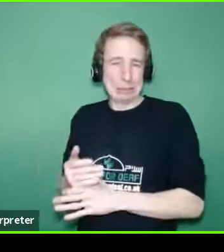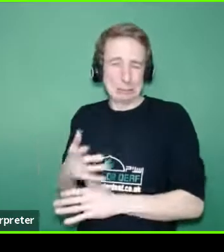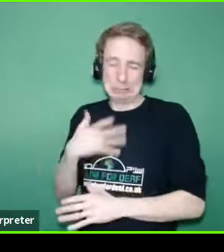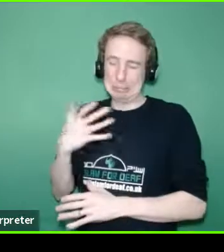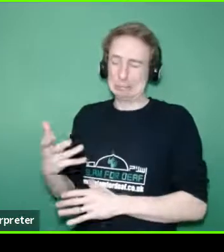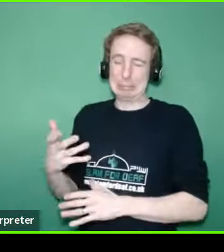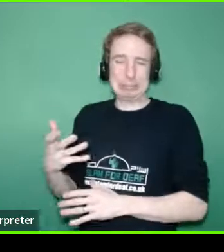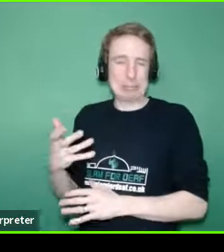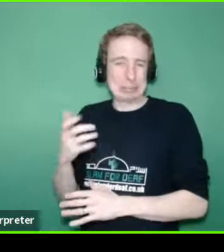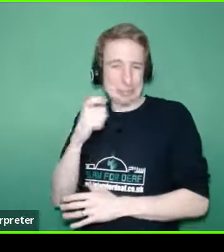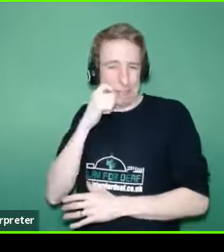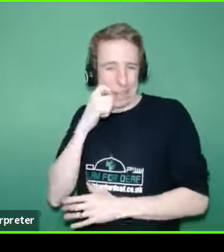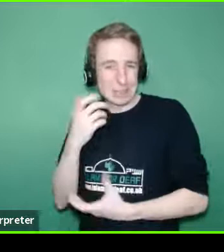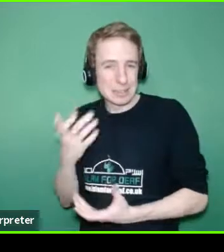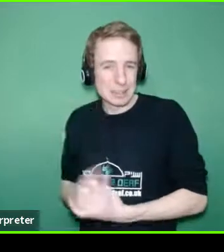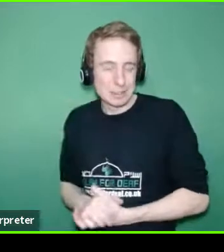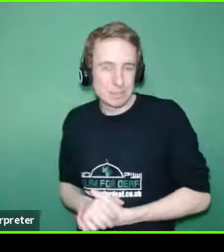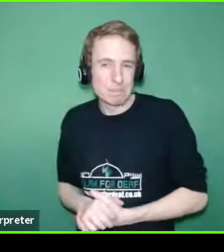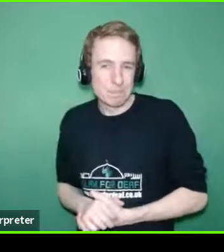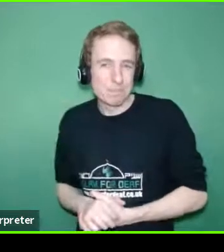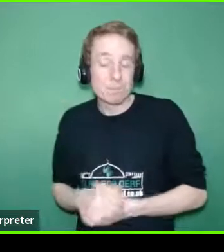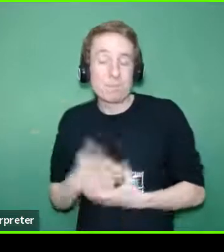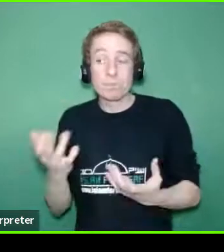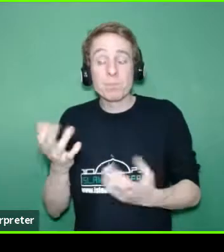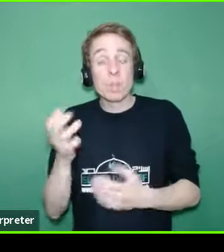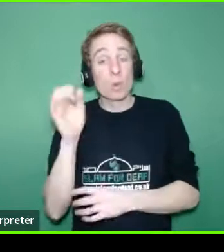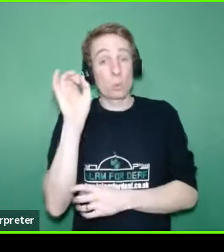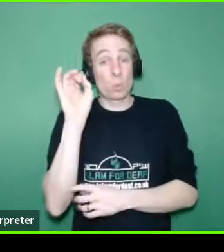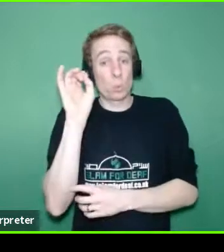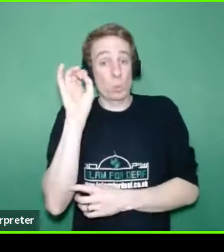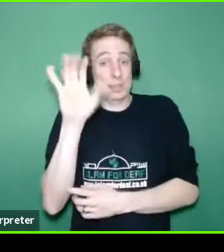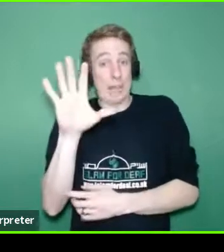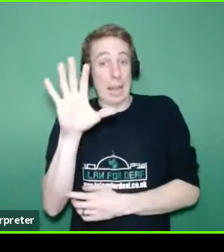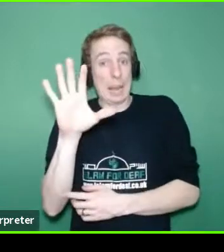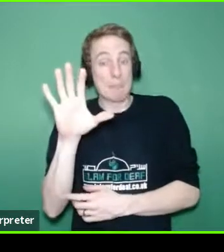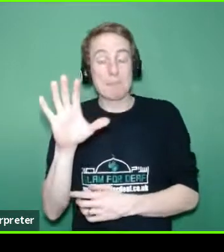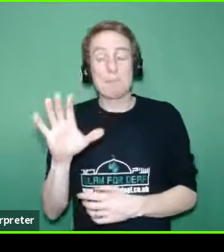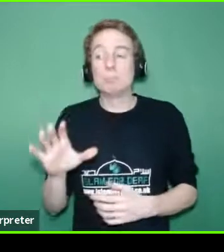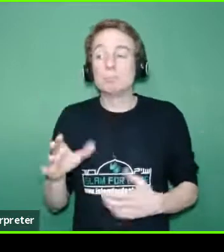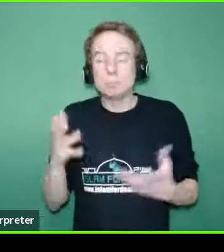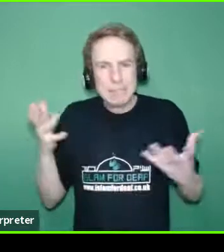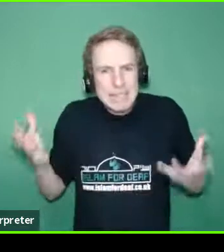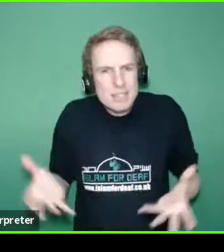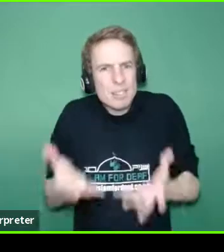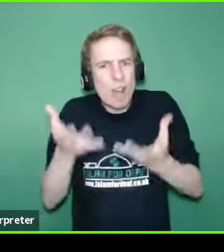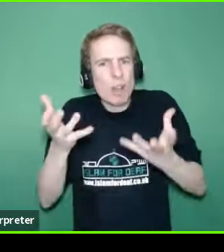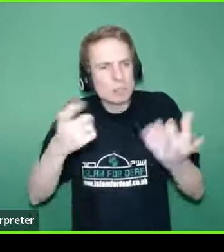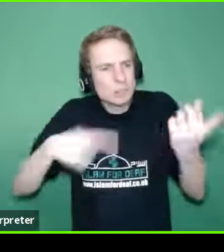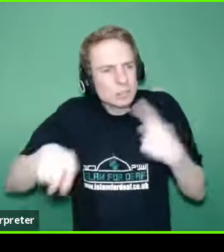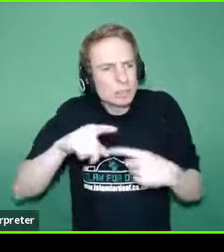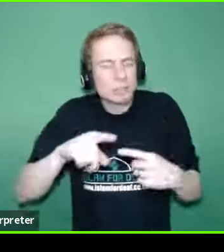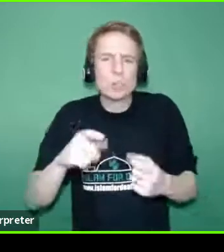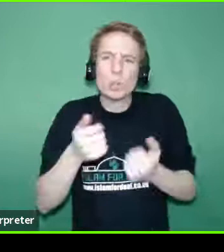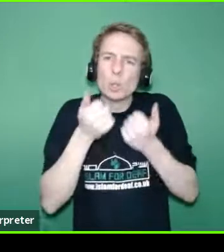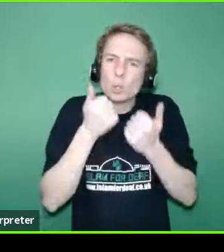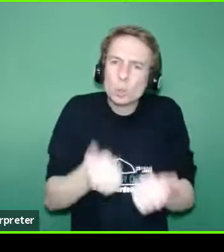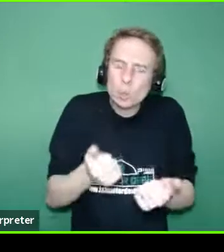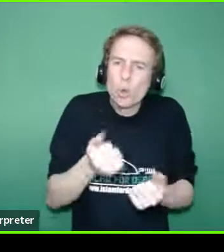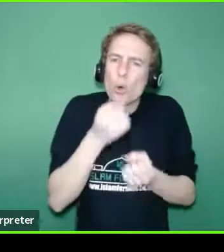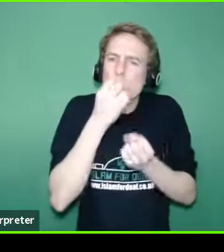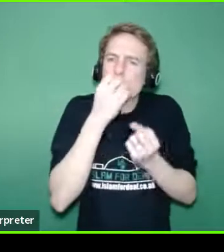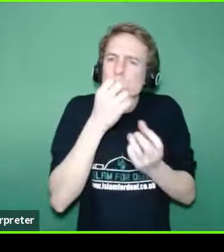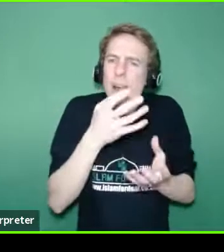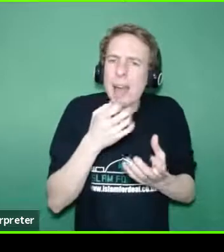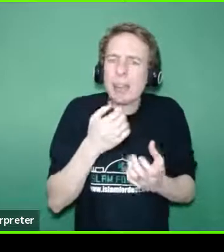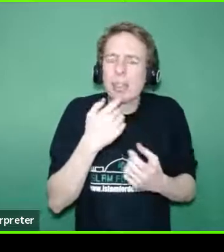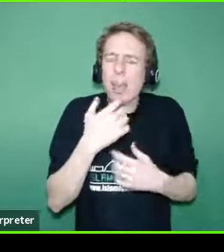in a general sense, Islam, it encourages people to have good breath, and it encourages